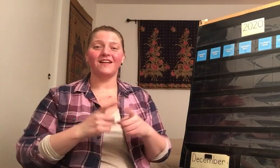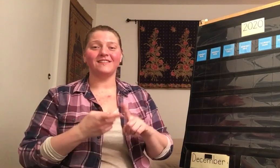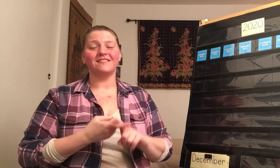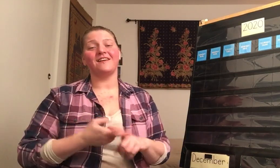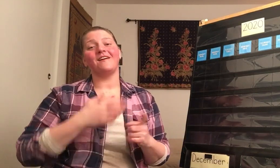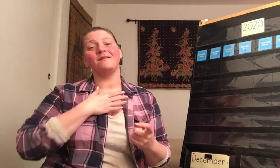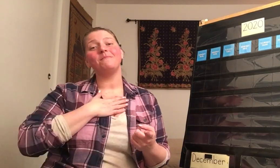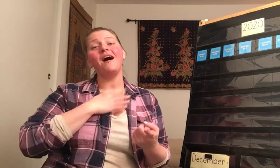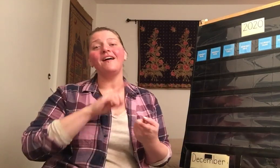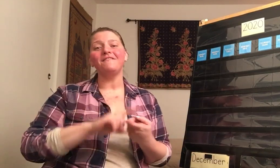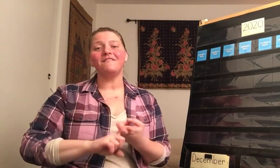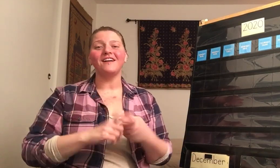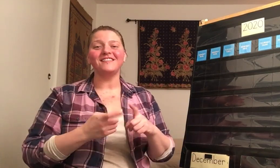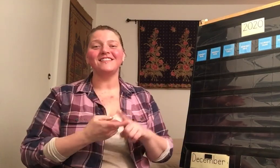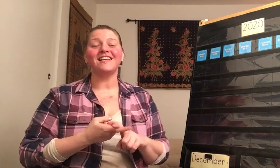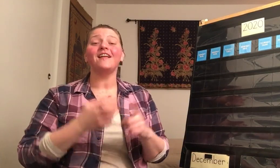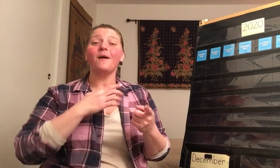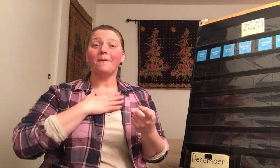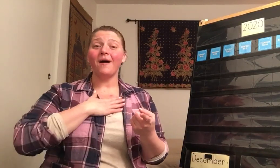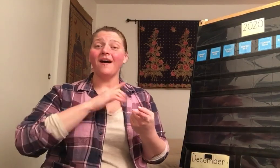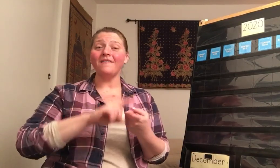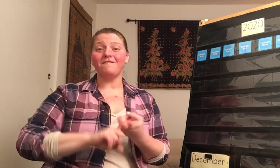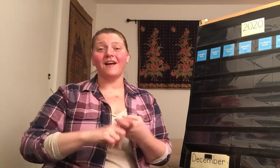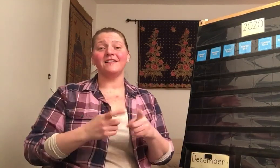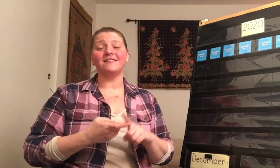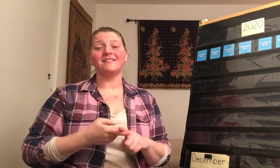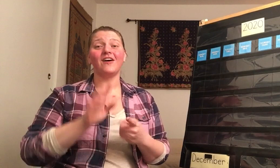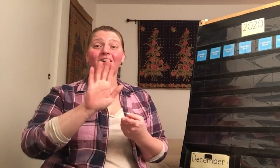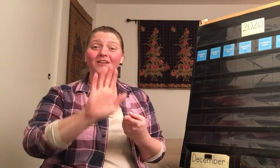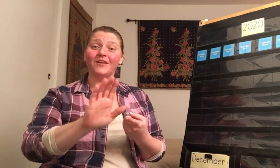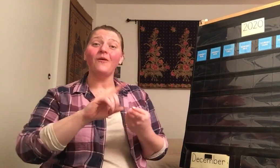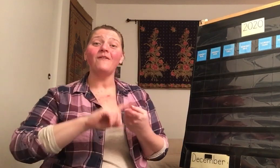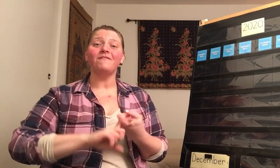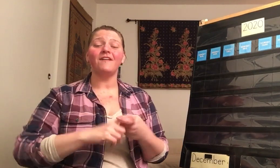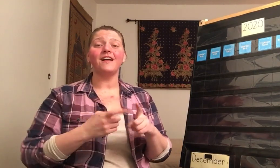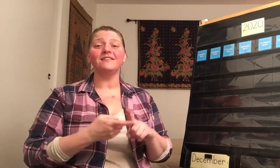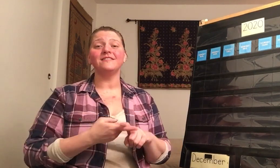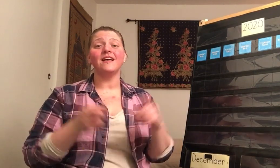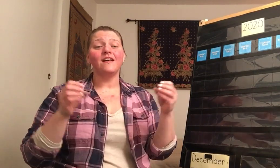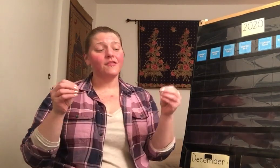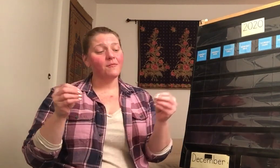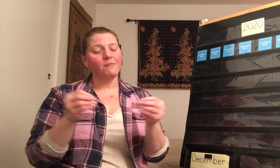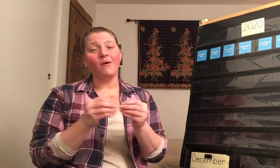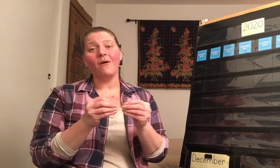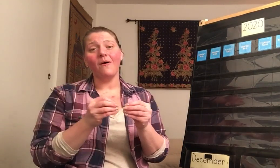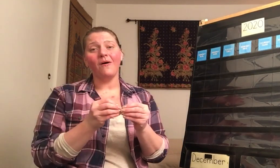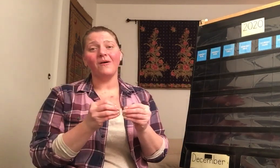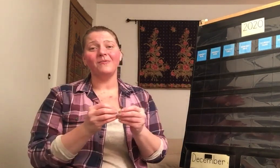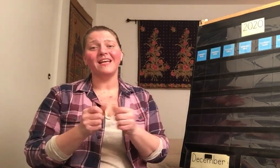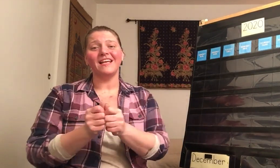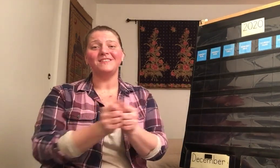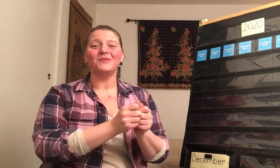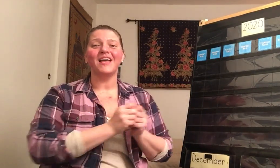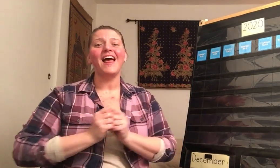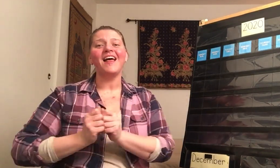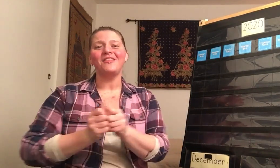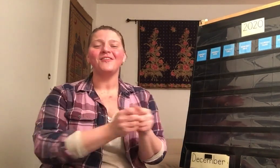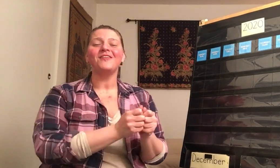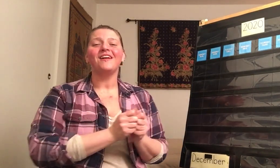friends are my friends, and my friends are your friends. The more we get together,